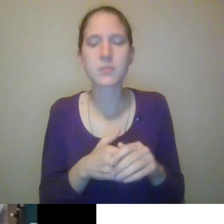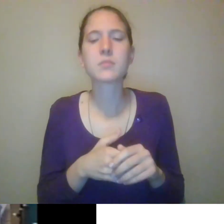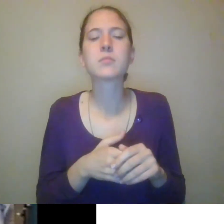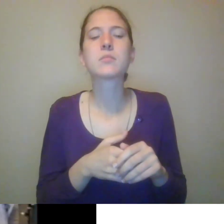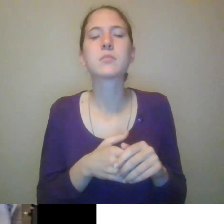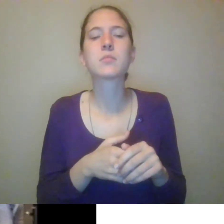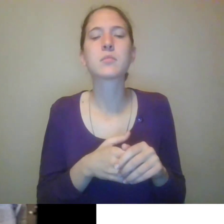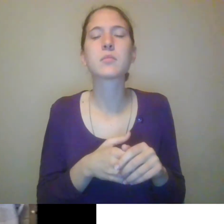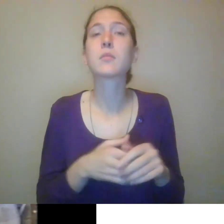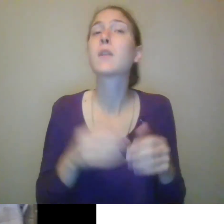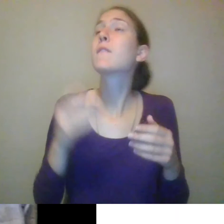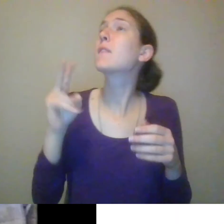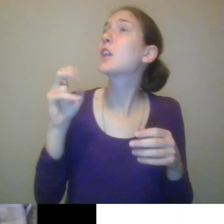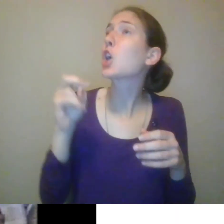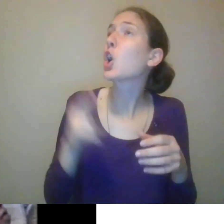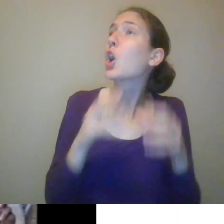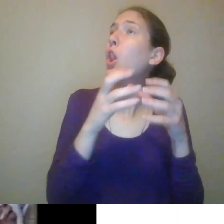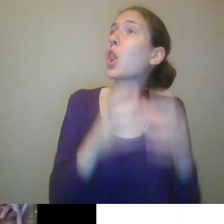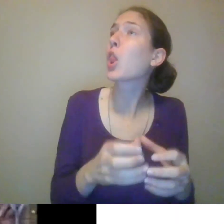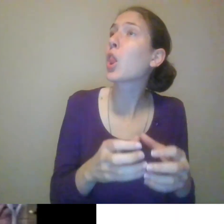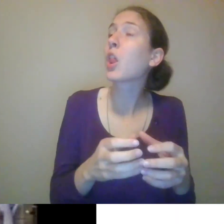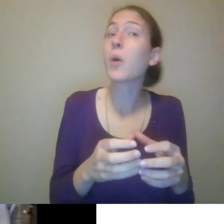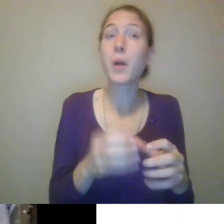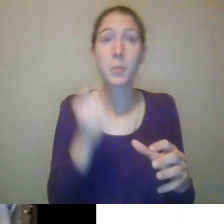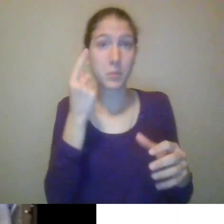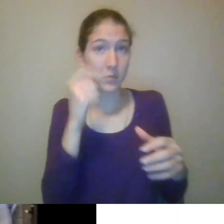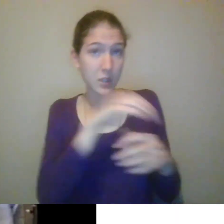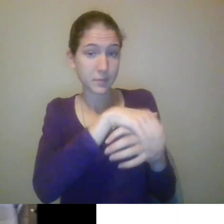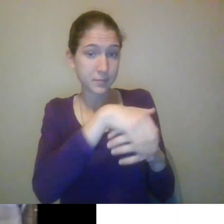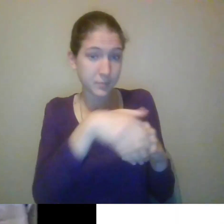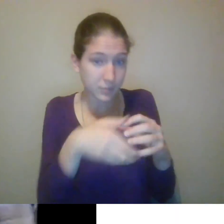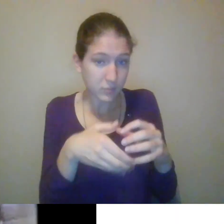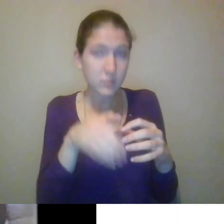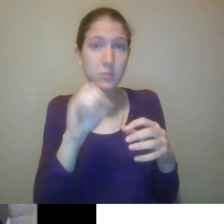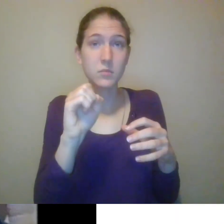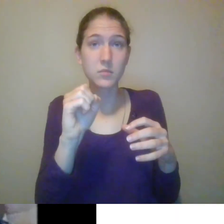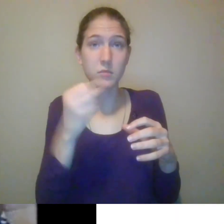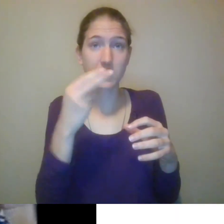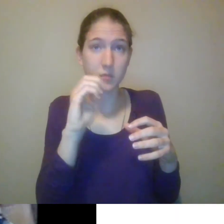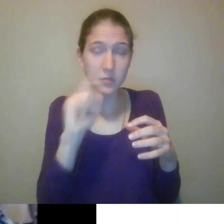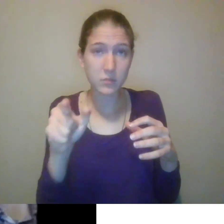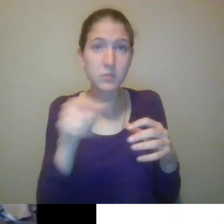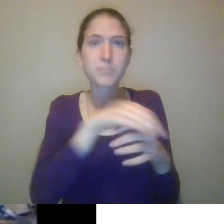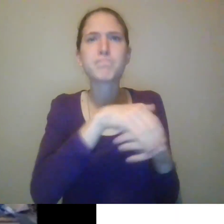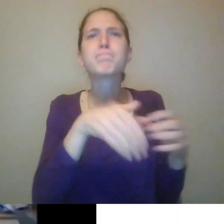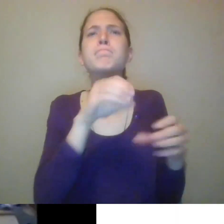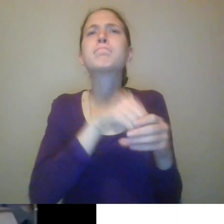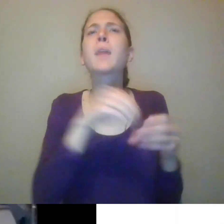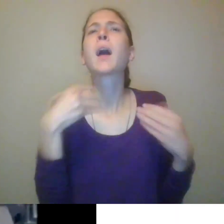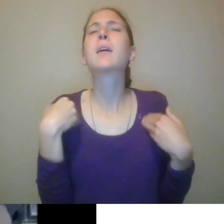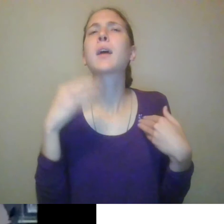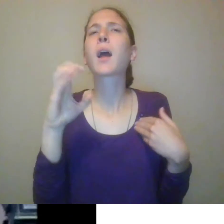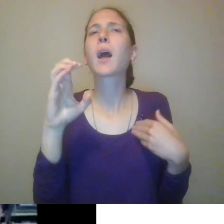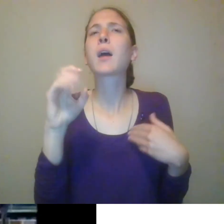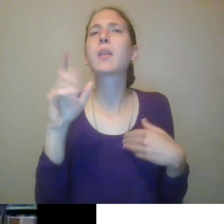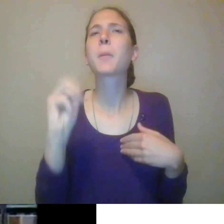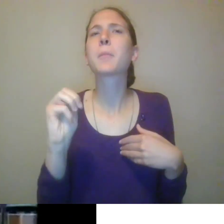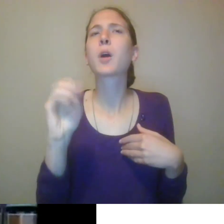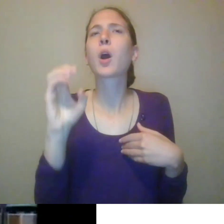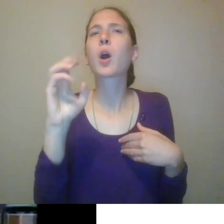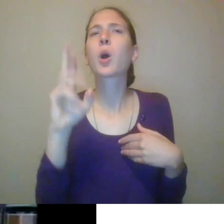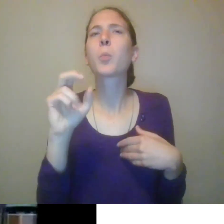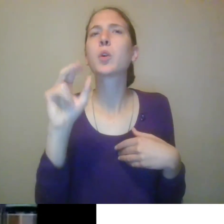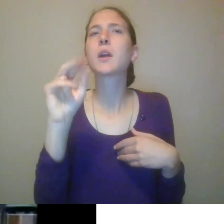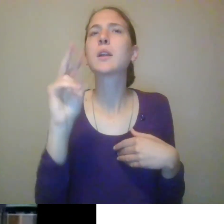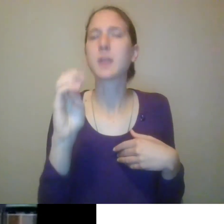Okay, the shell of an egg is made out of something called calcium carbonate, which is something that's a base, something